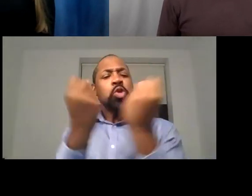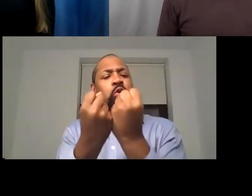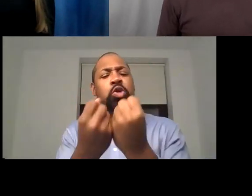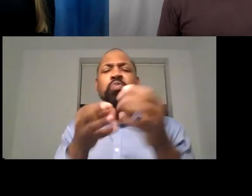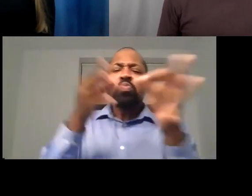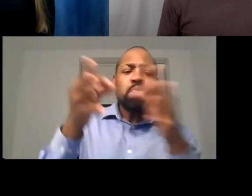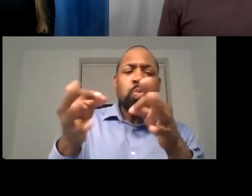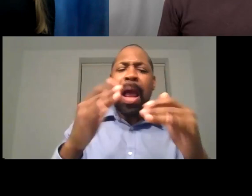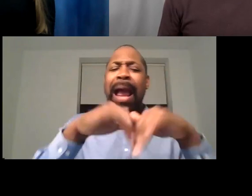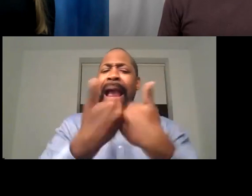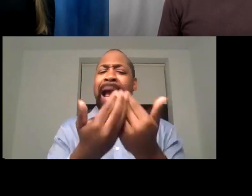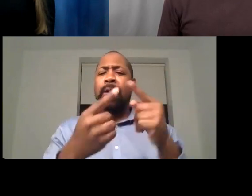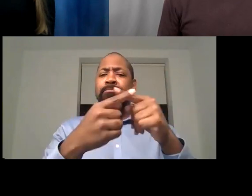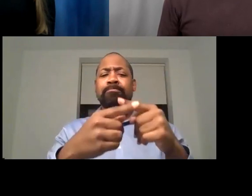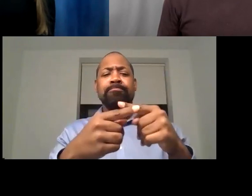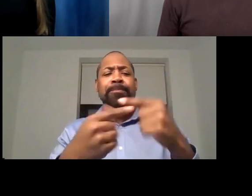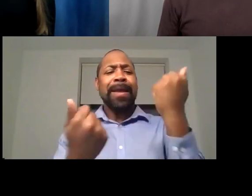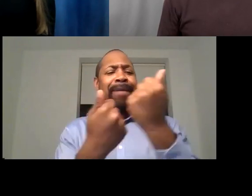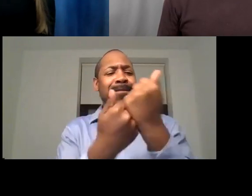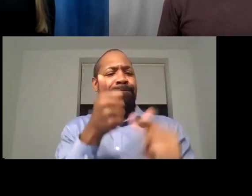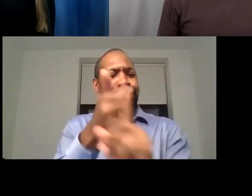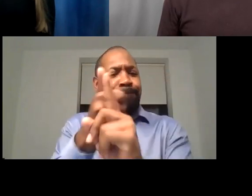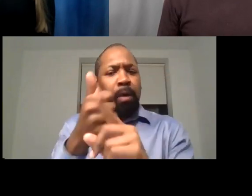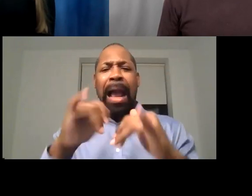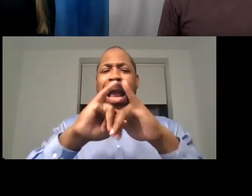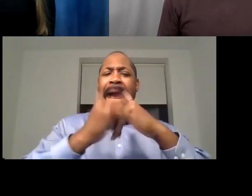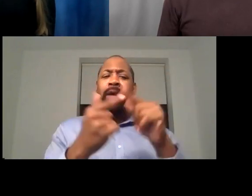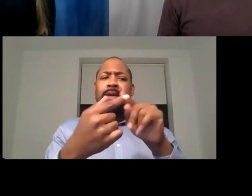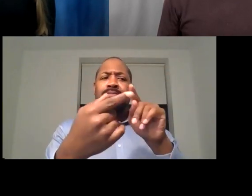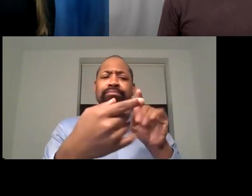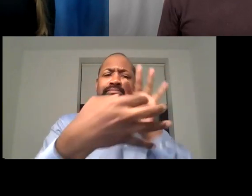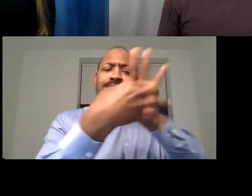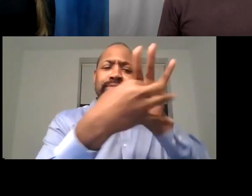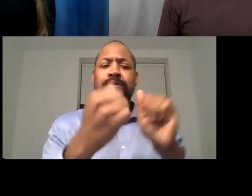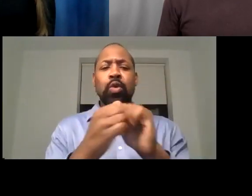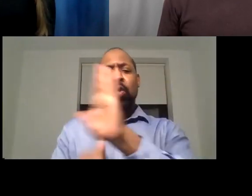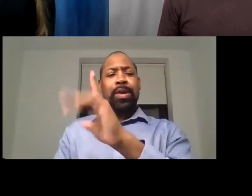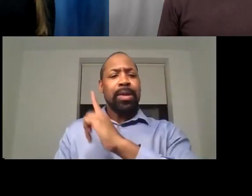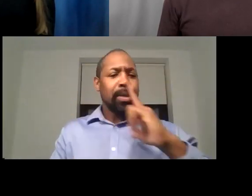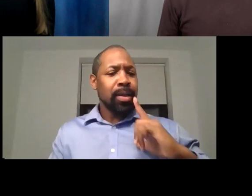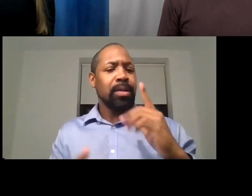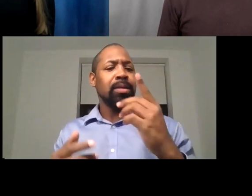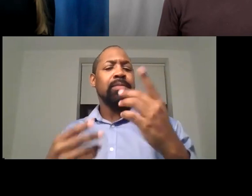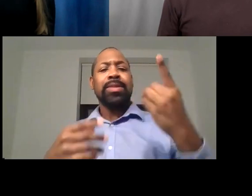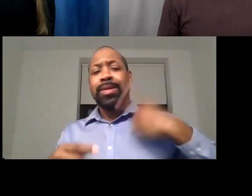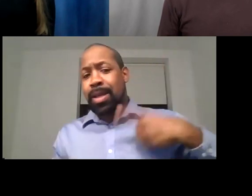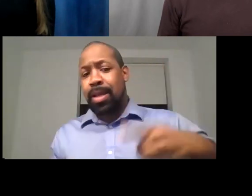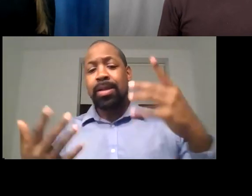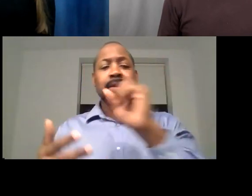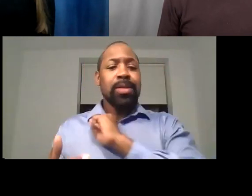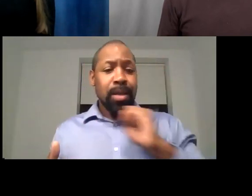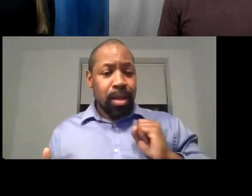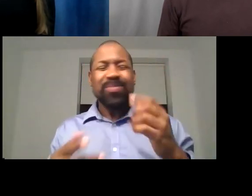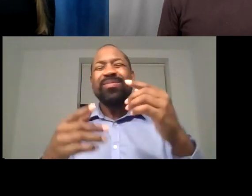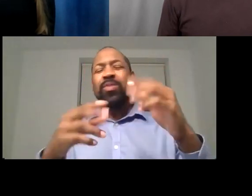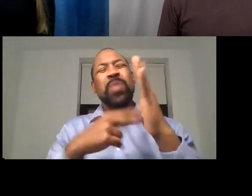we could bring, do some short workshops, how people could advocate for themselves, how they could build relationships with